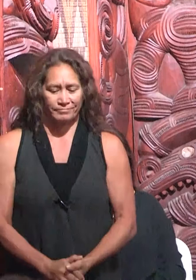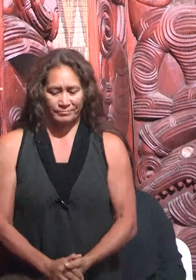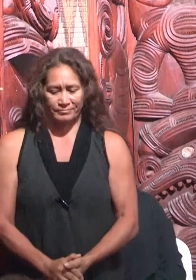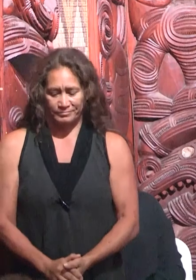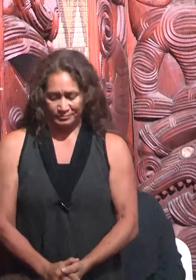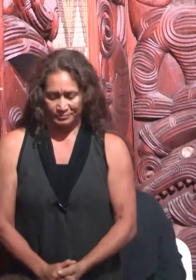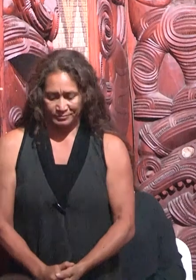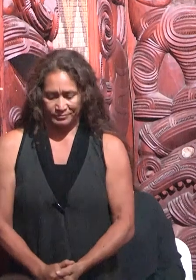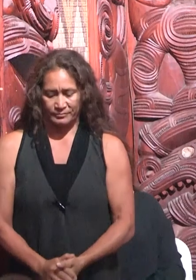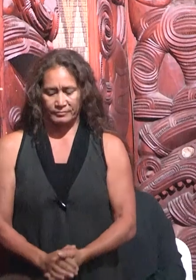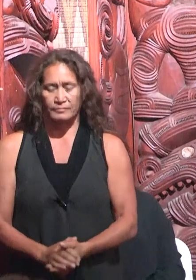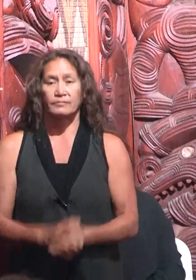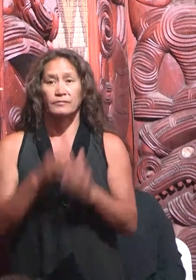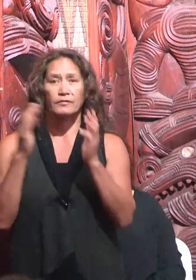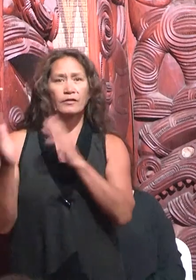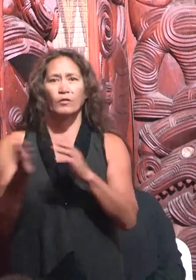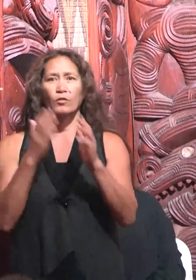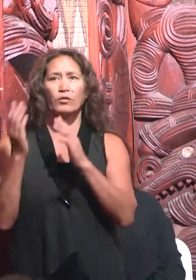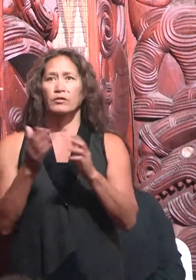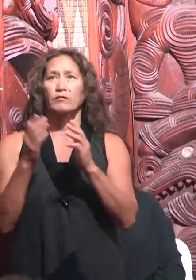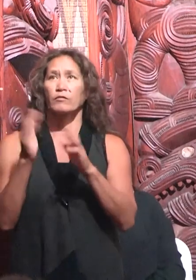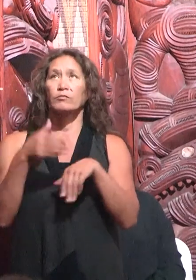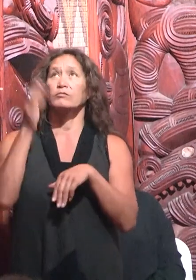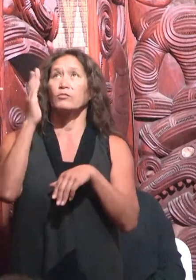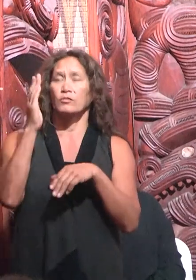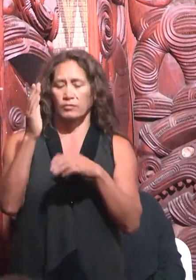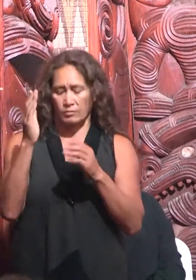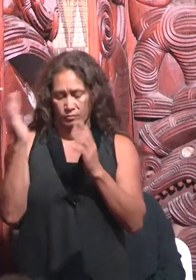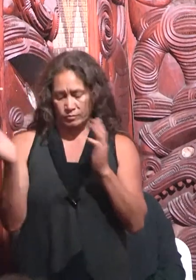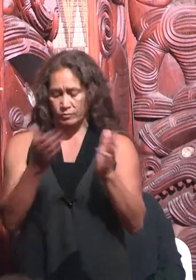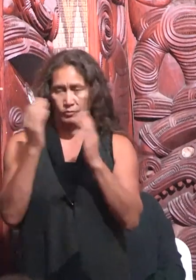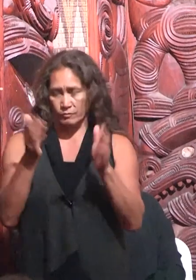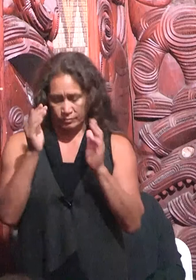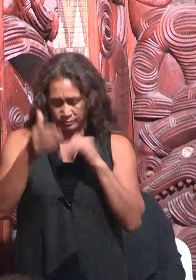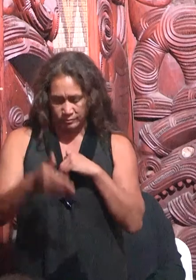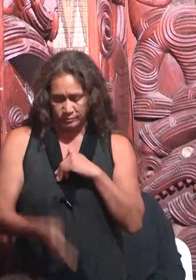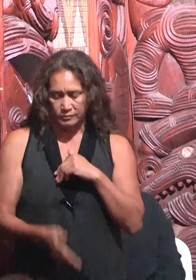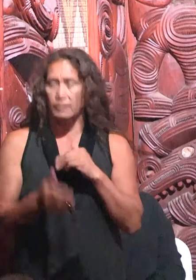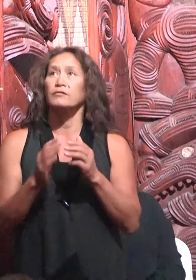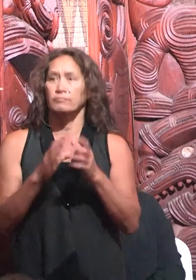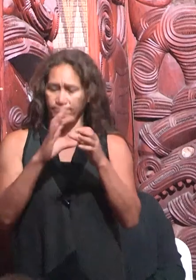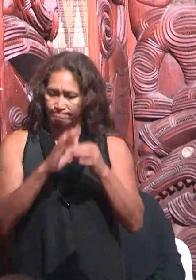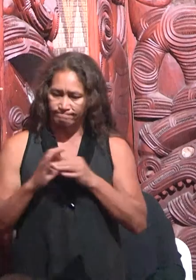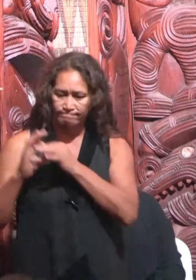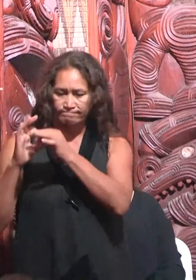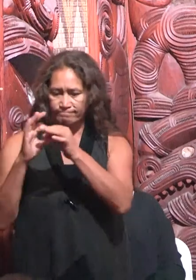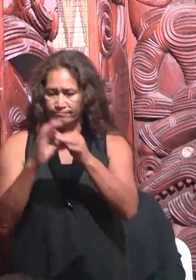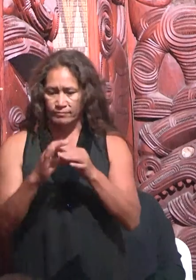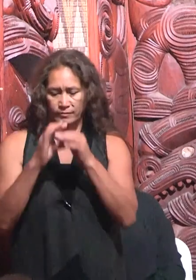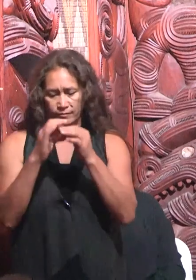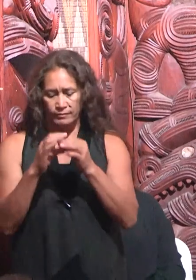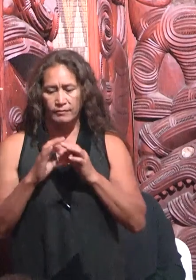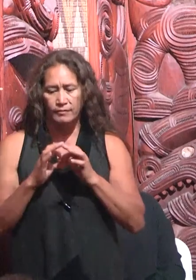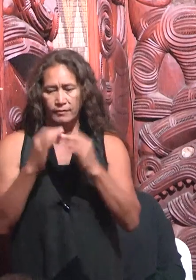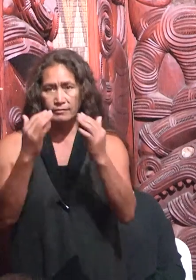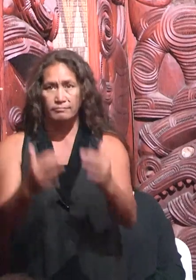whakatakatahau ki te iru, whakatakatahau ki te tonga. Kia mā kinakina ki uta, kia mā taratara ki tai, kia heake